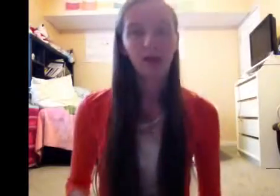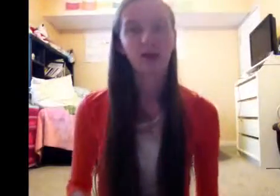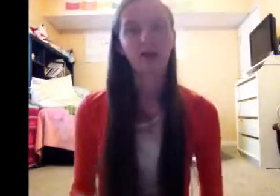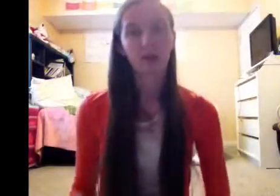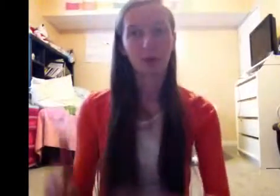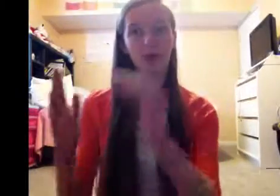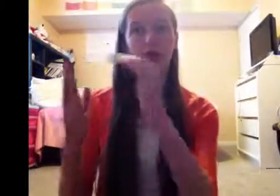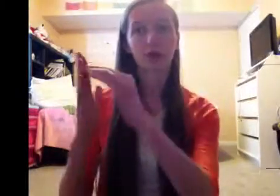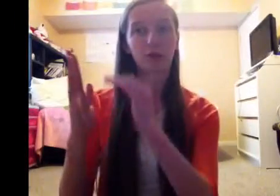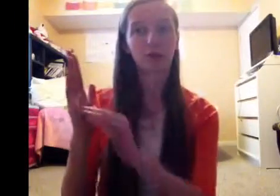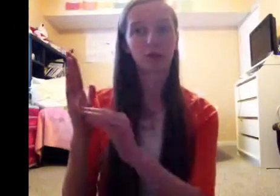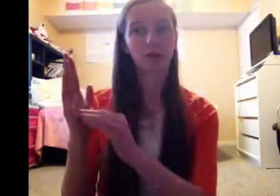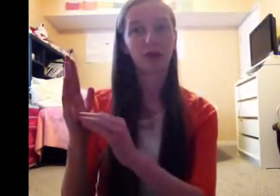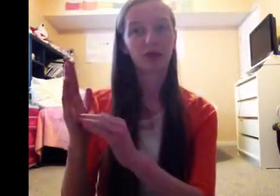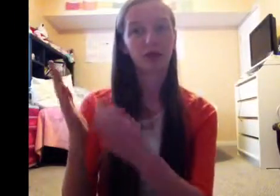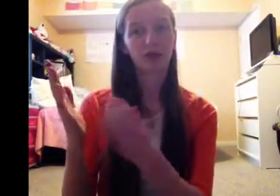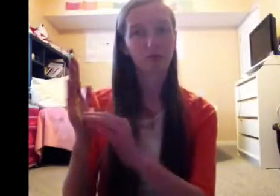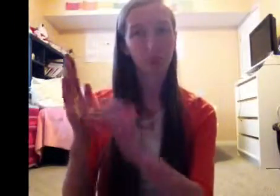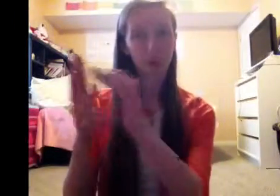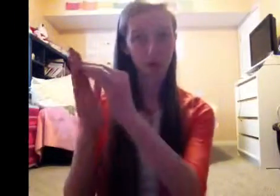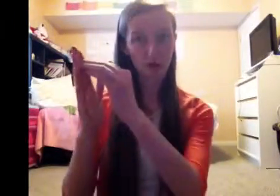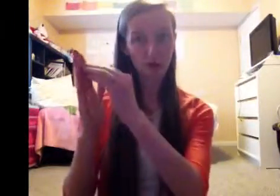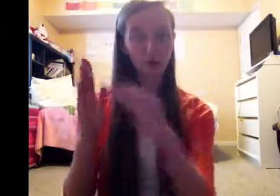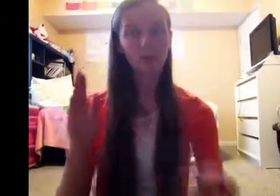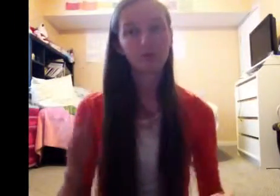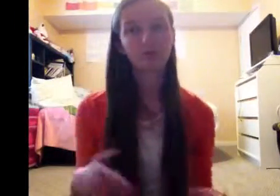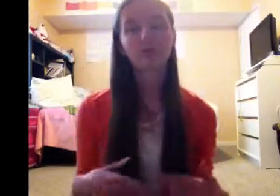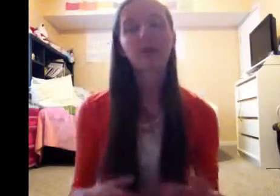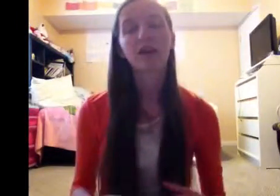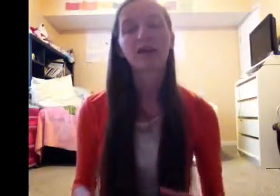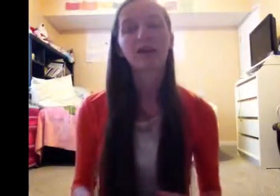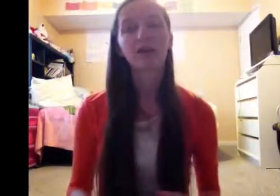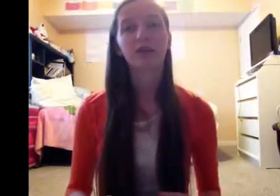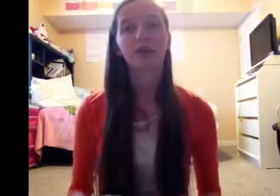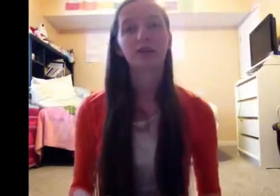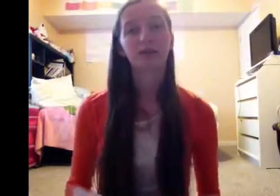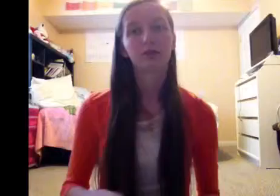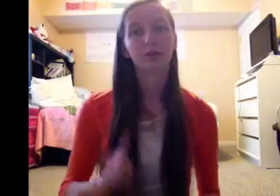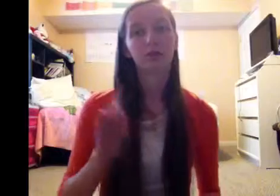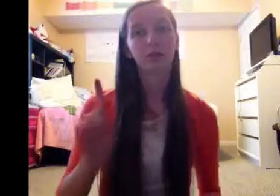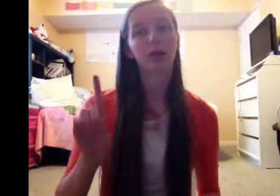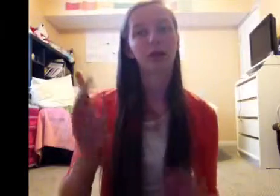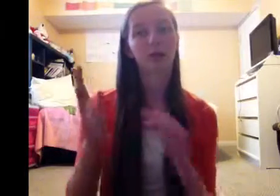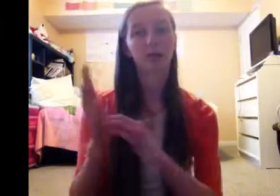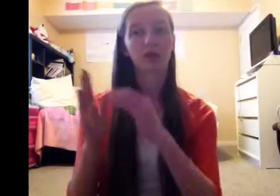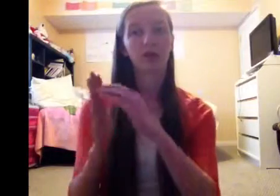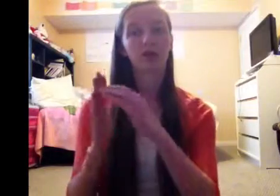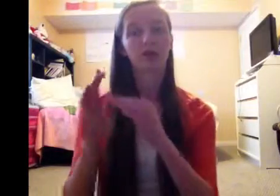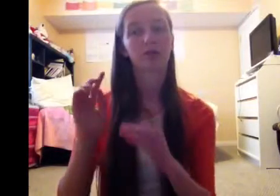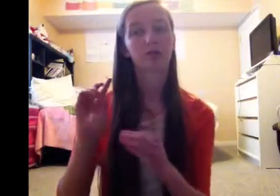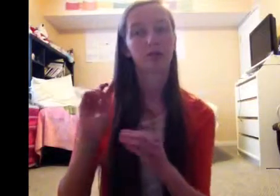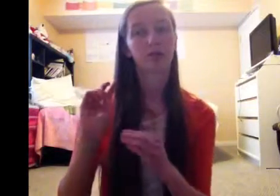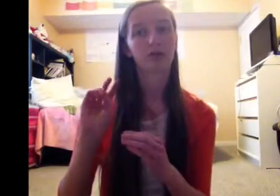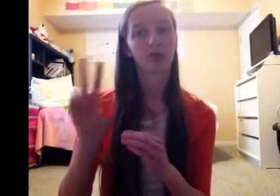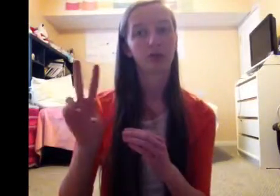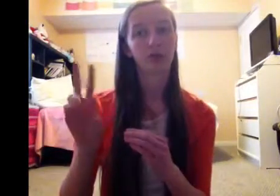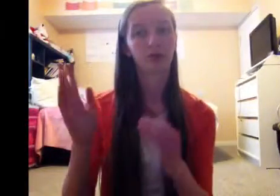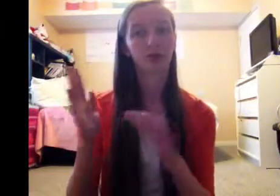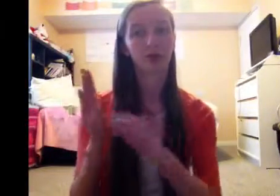seen lots of people do top to bottom, but it's bottom to top. So, if you 1 million, 2